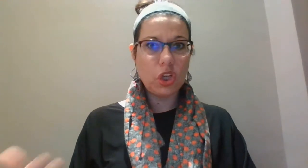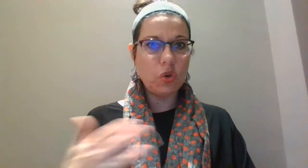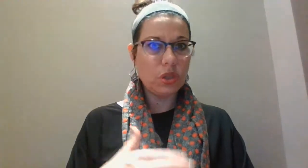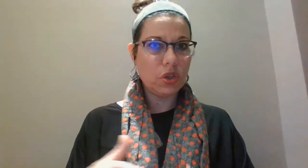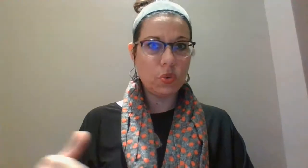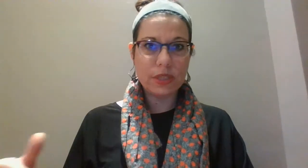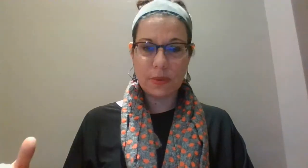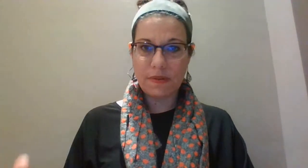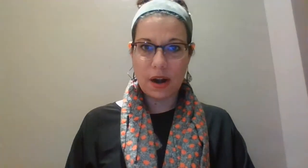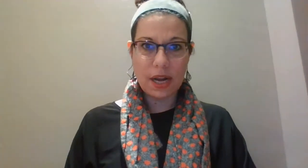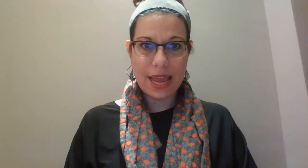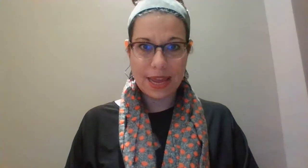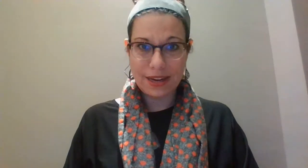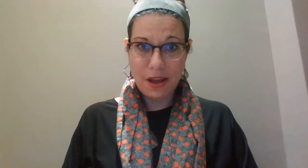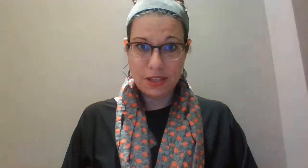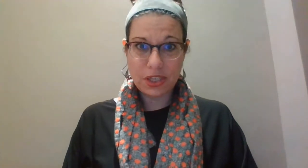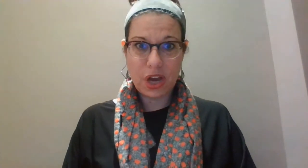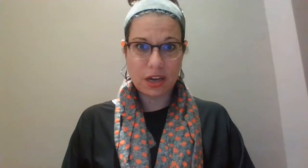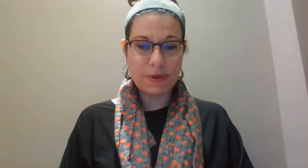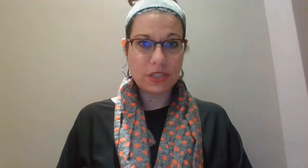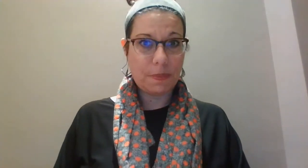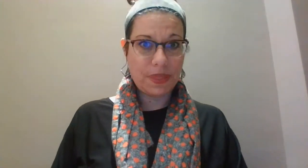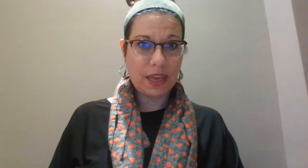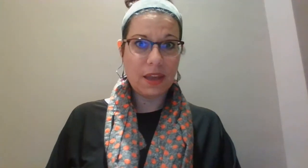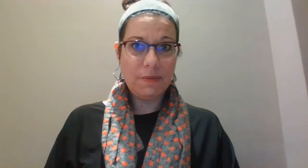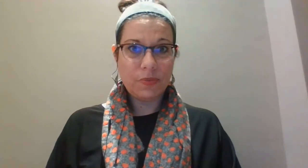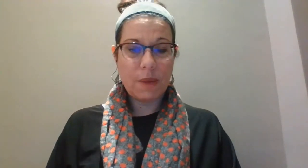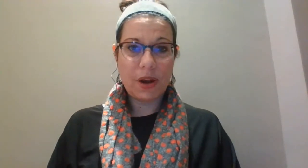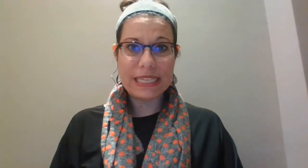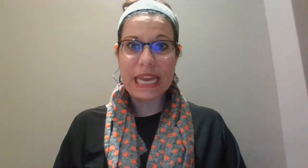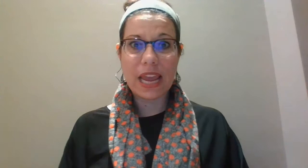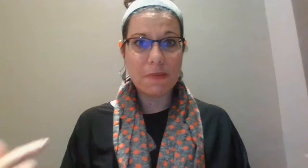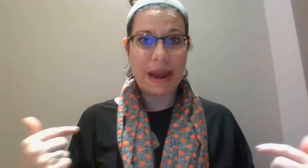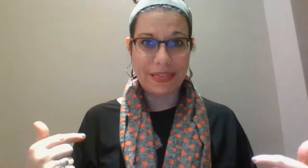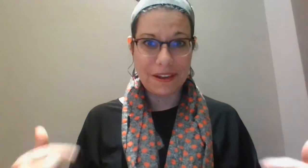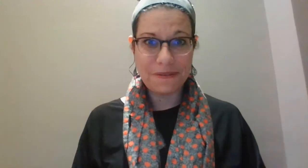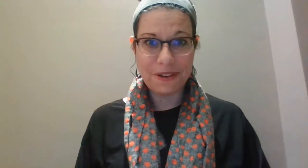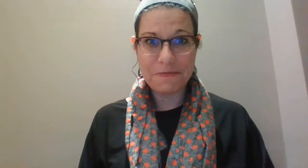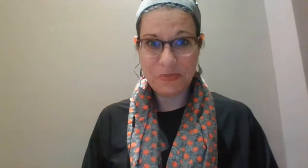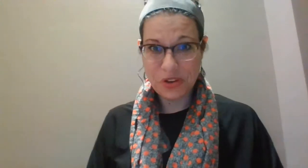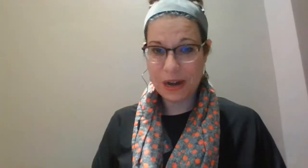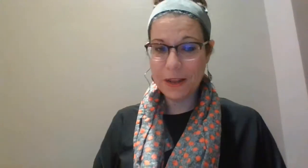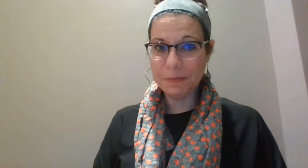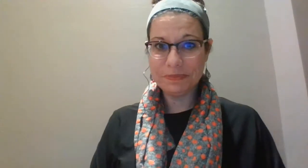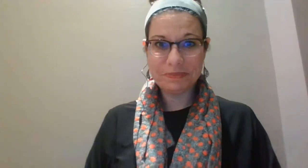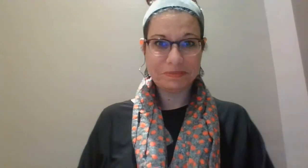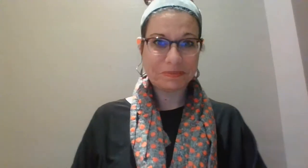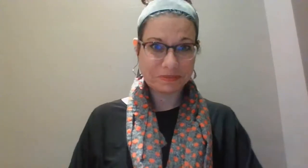use the tools that we've already had to talk about something about a day in my life. You ready?